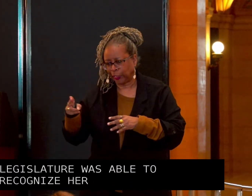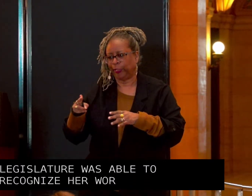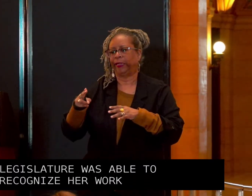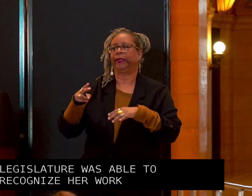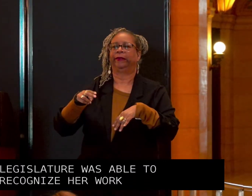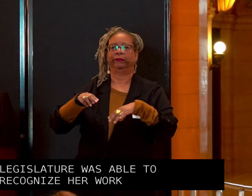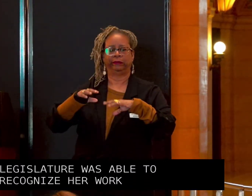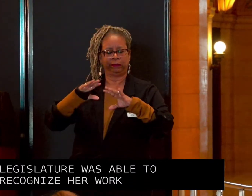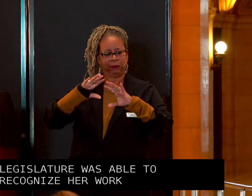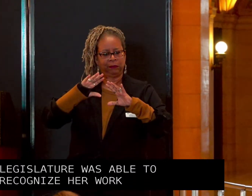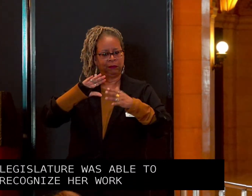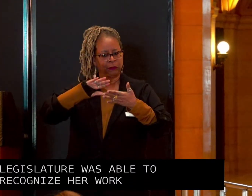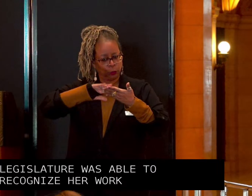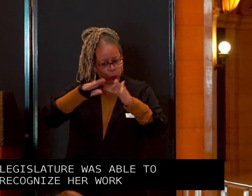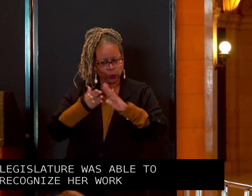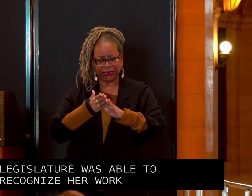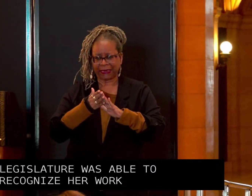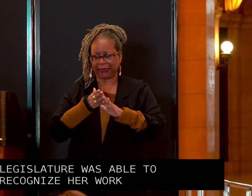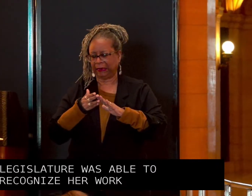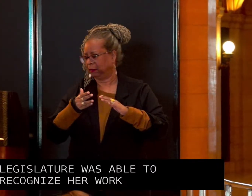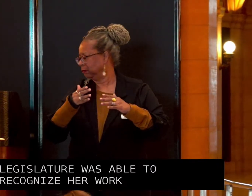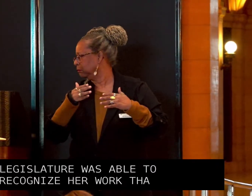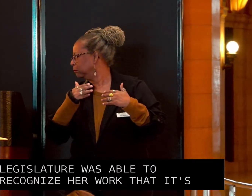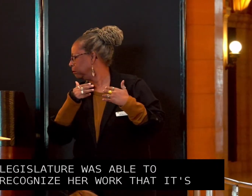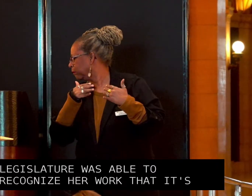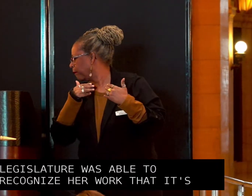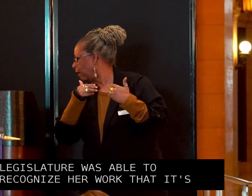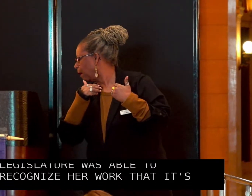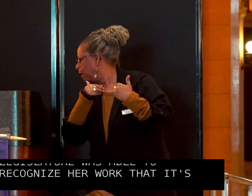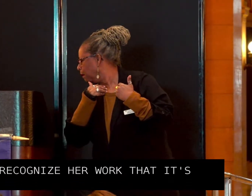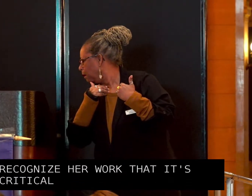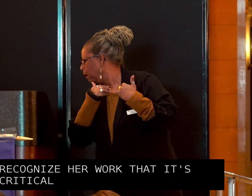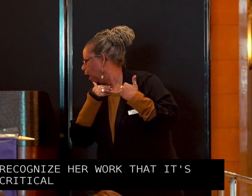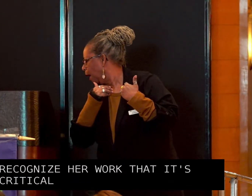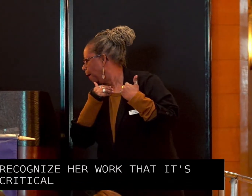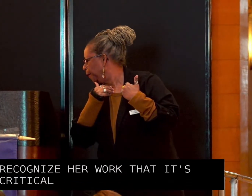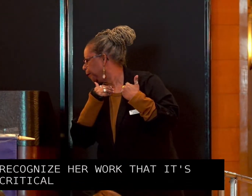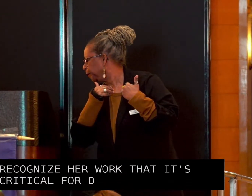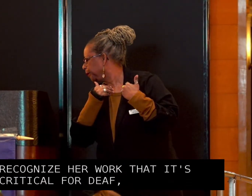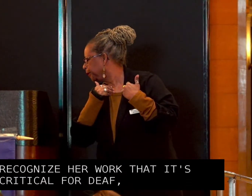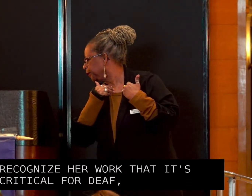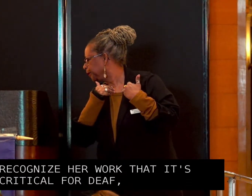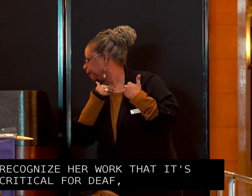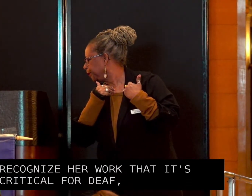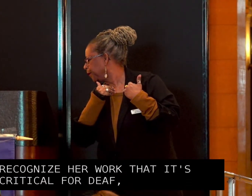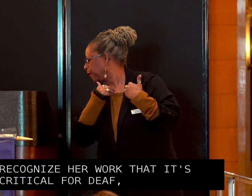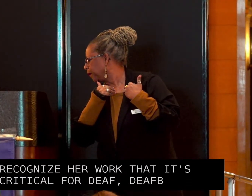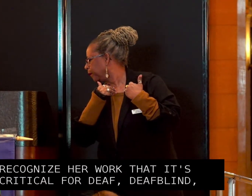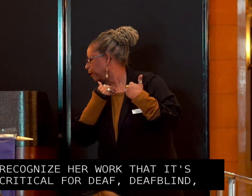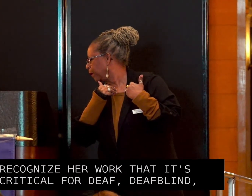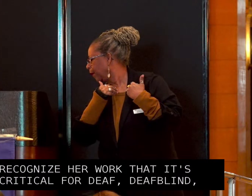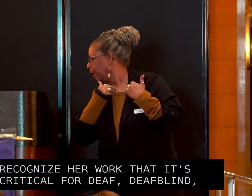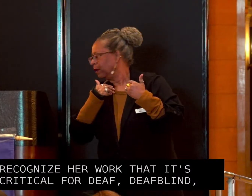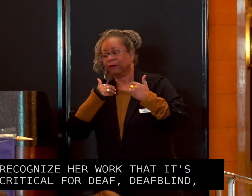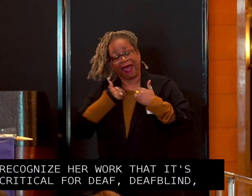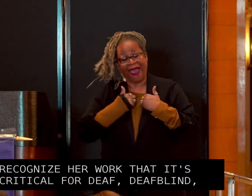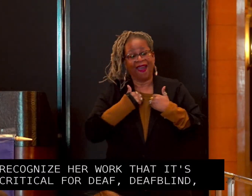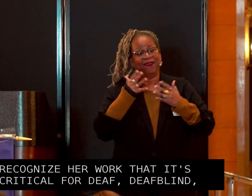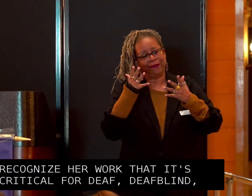That it's critical for deaf, deafblind, and hard of hearing community